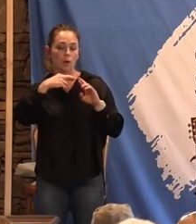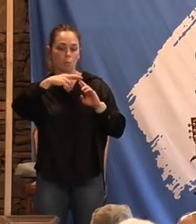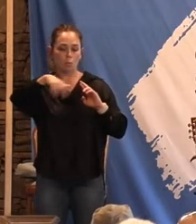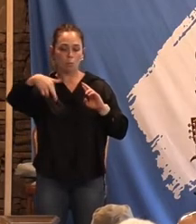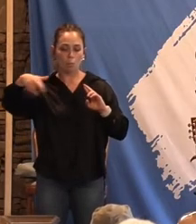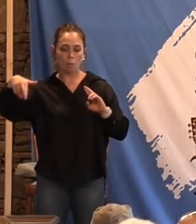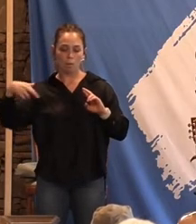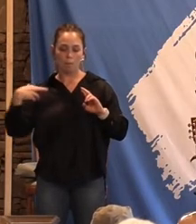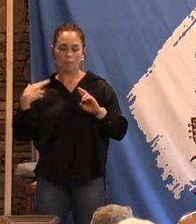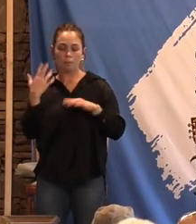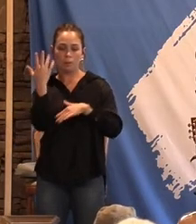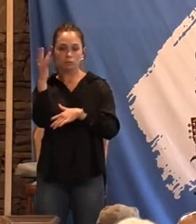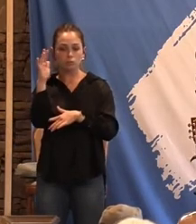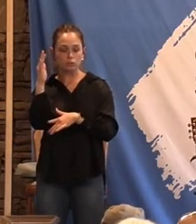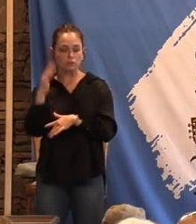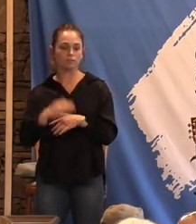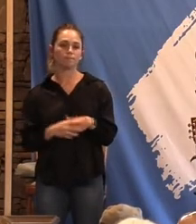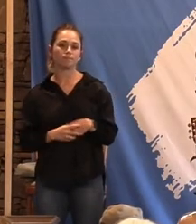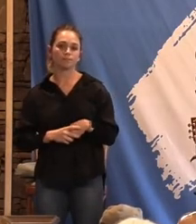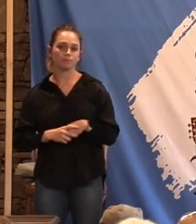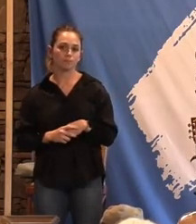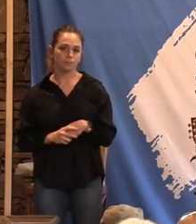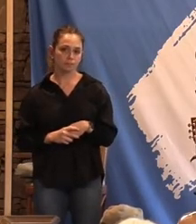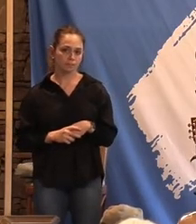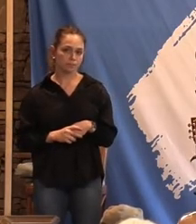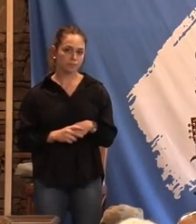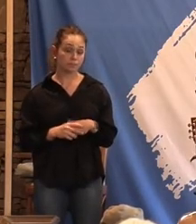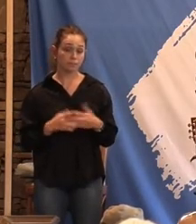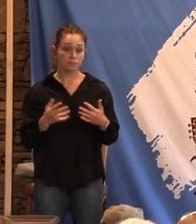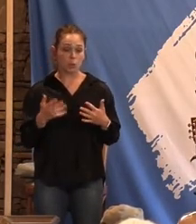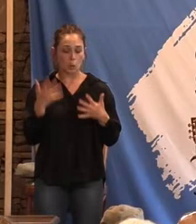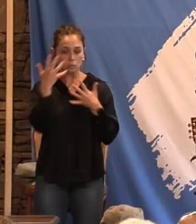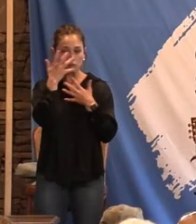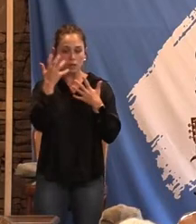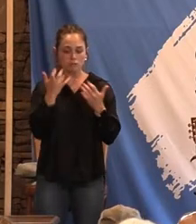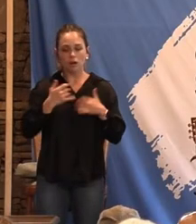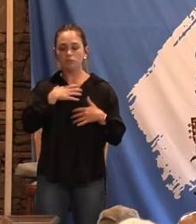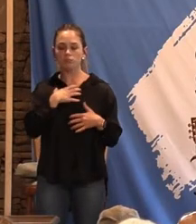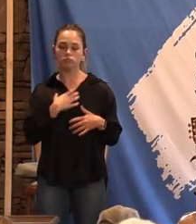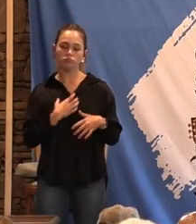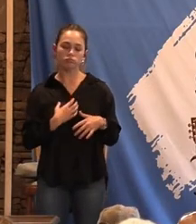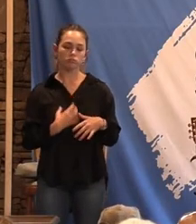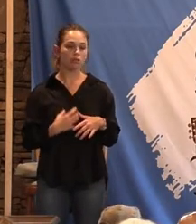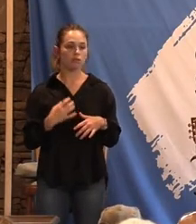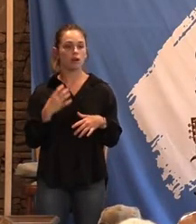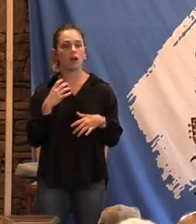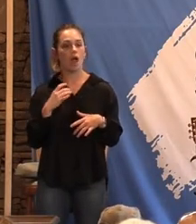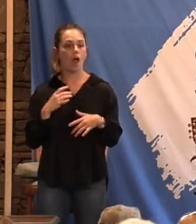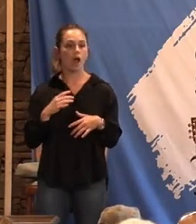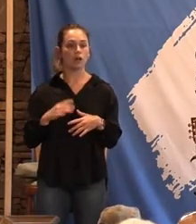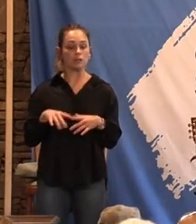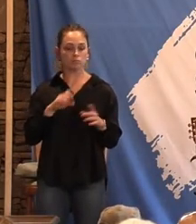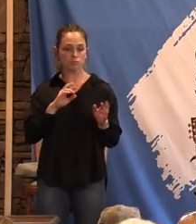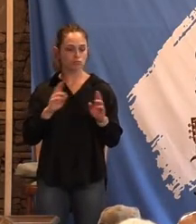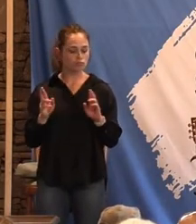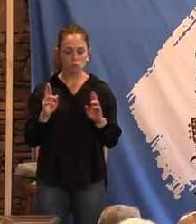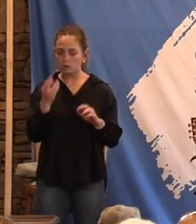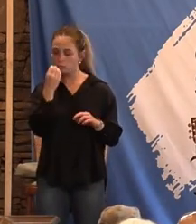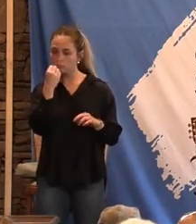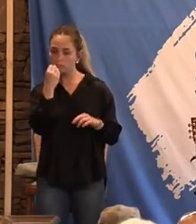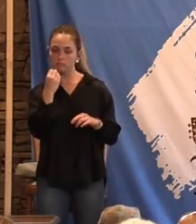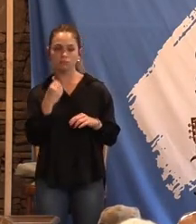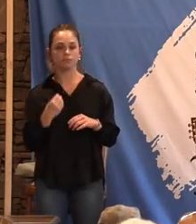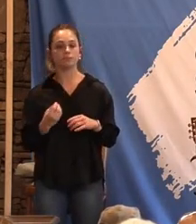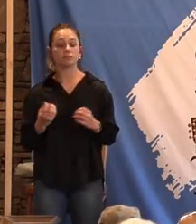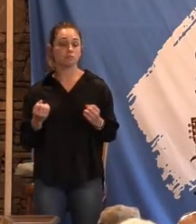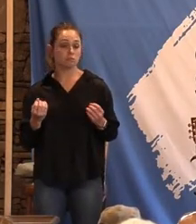had him tied. So Tiger was hungry by now. He'd worked up an appetite, so he